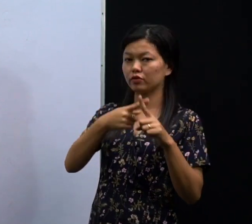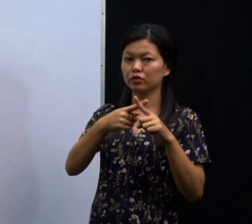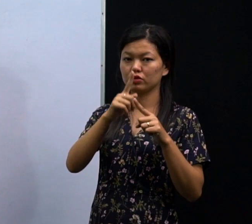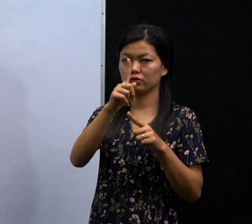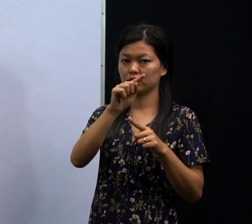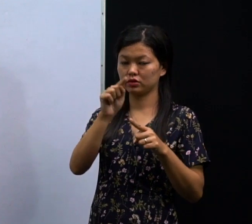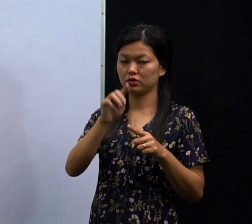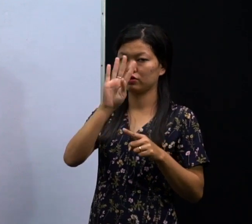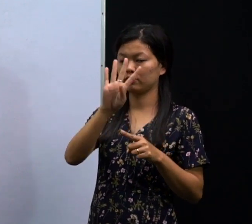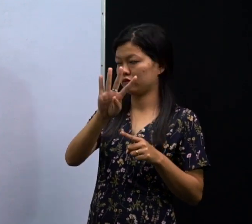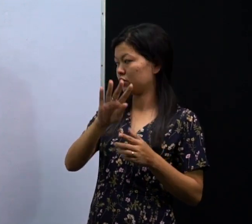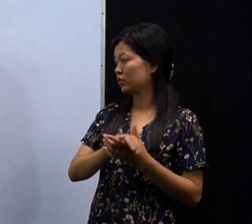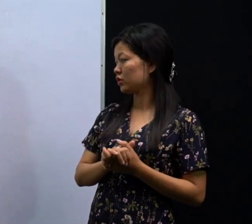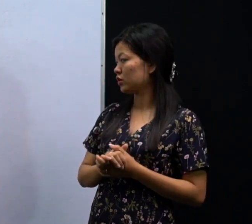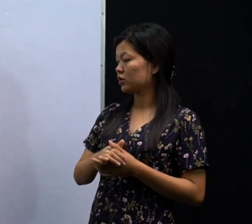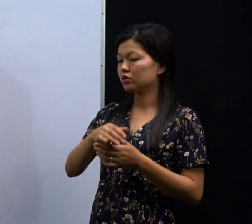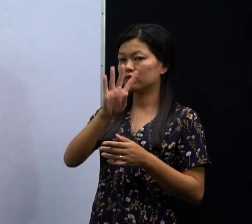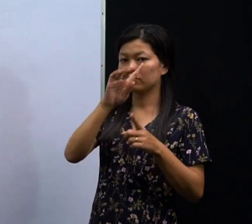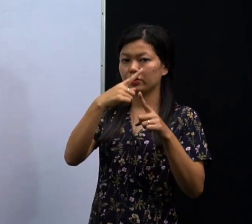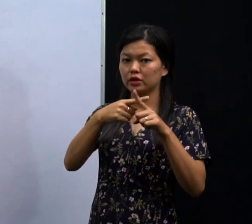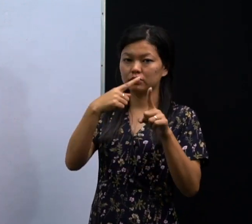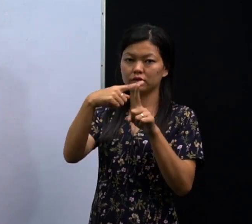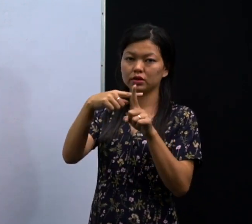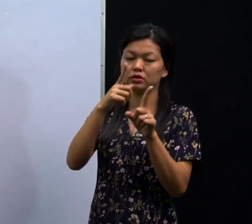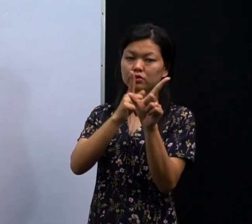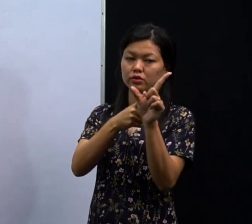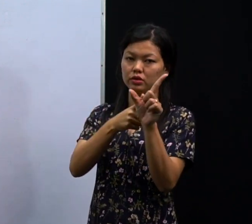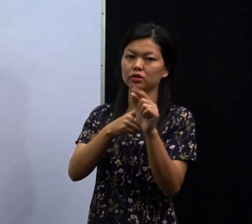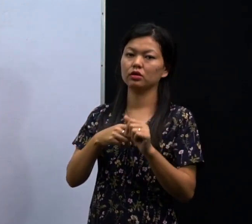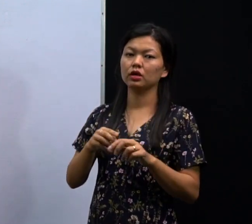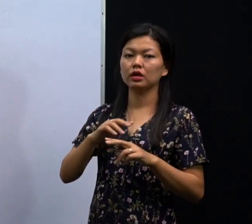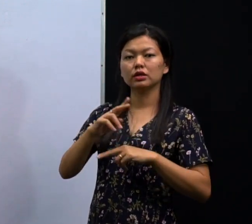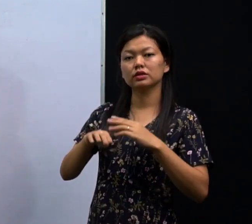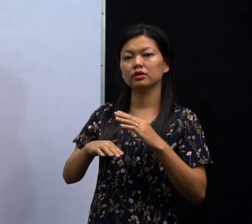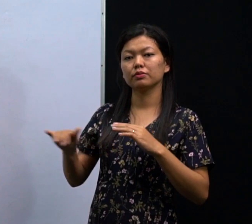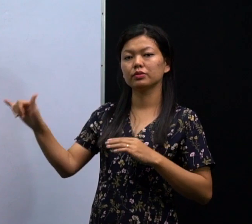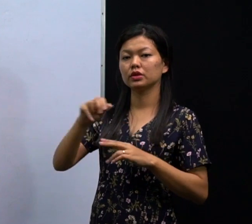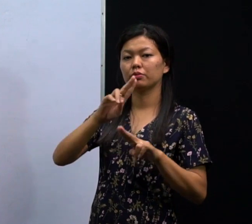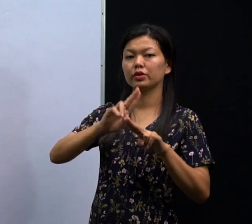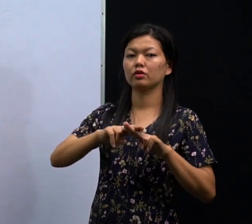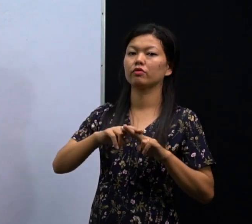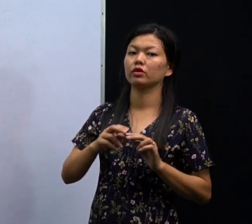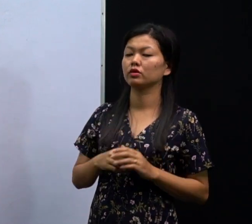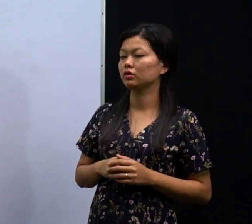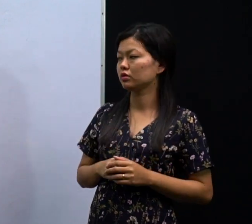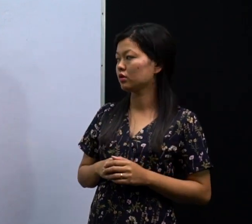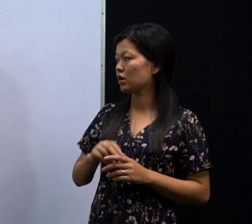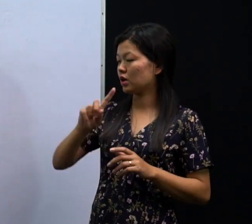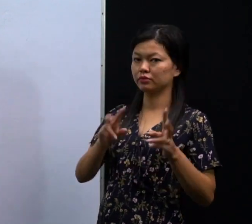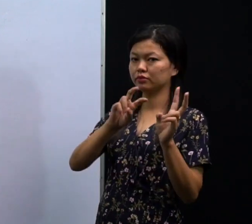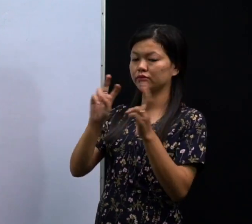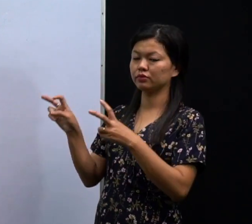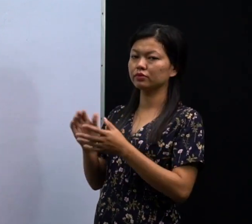cancel, plus y. So this is also a factorize. In other also there, other also we can make it. So I'll show you another